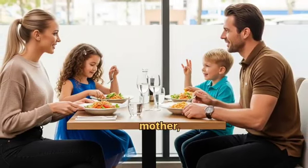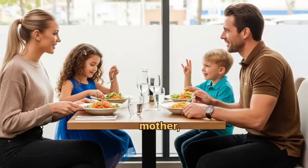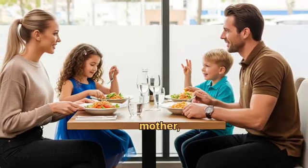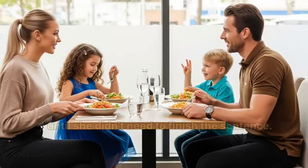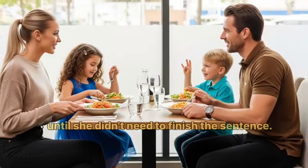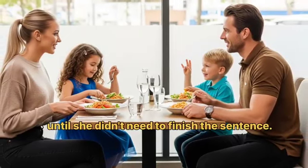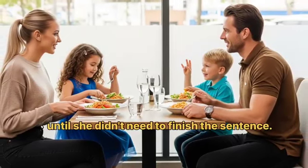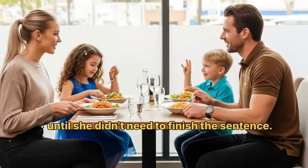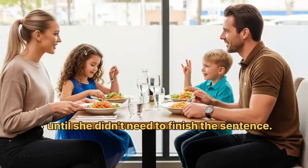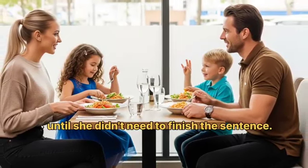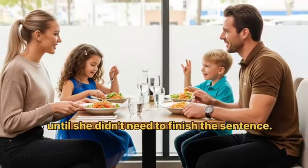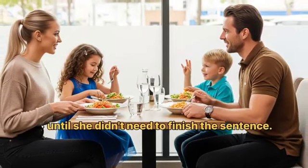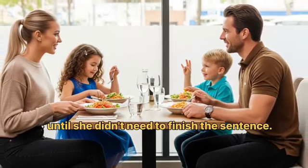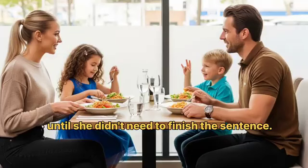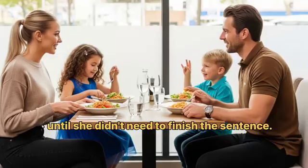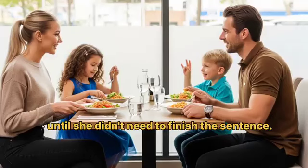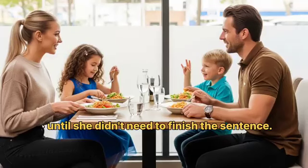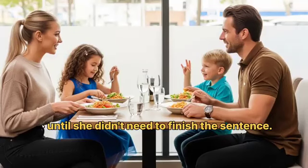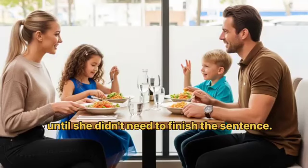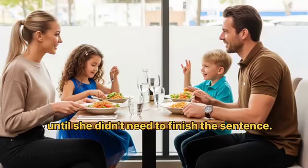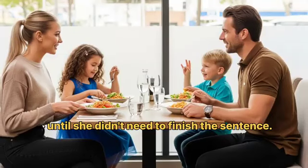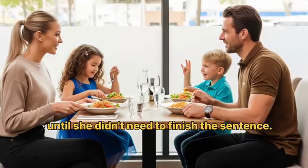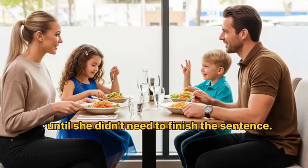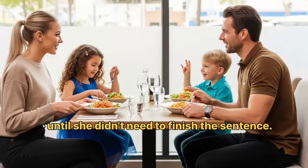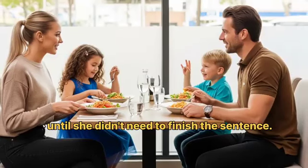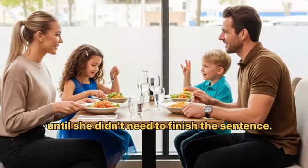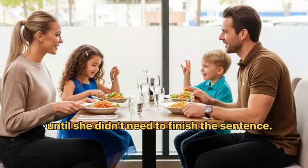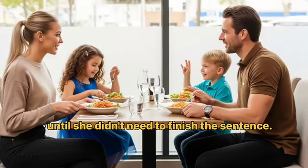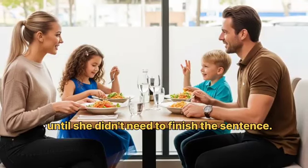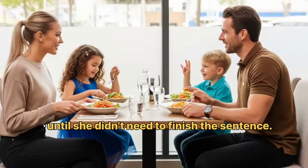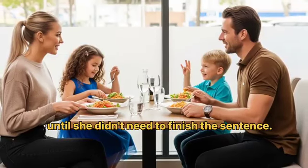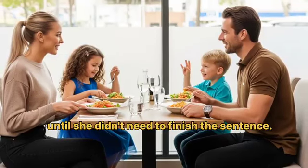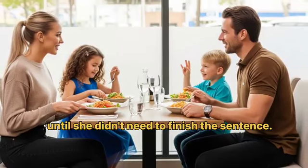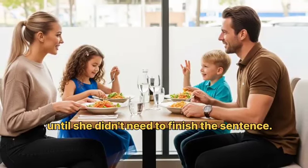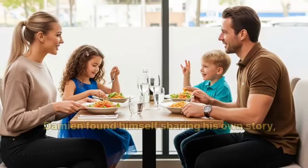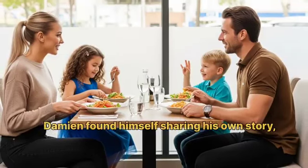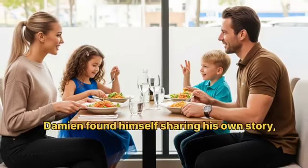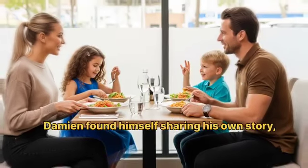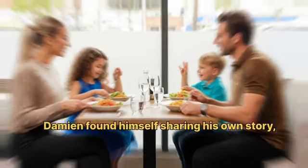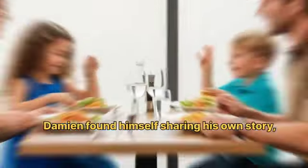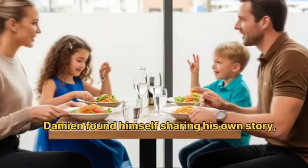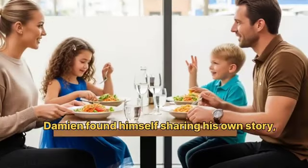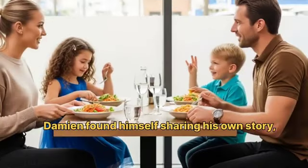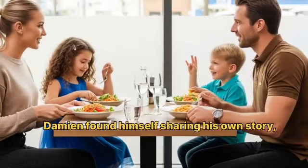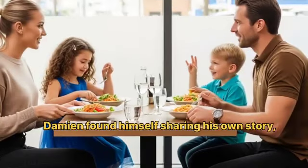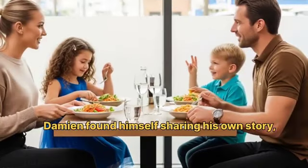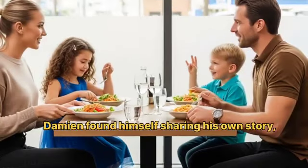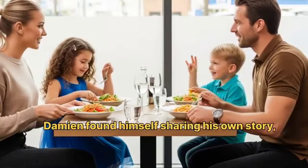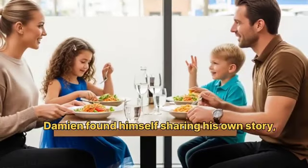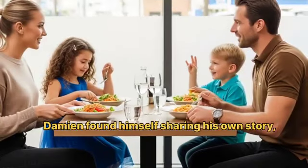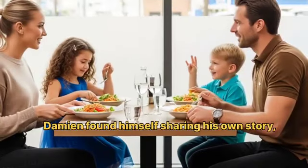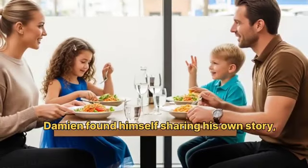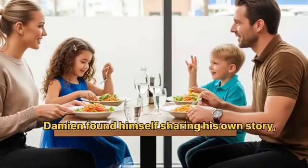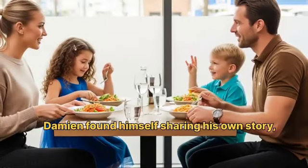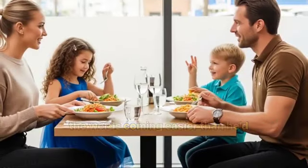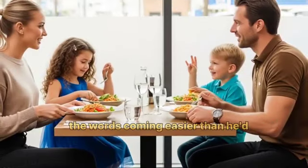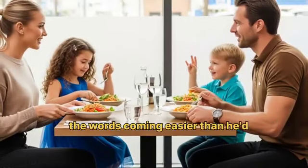mother until... She didn't need to finish the sentence. Damien found himself sharing his own story, the words